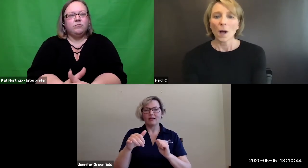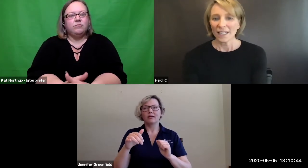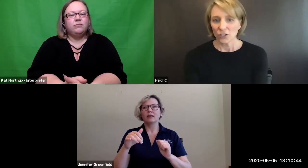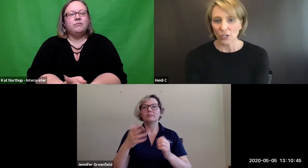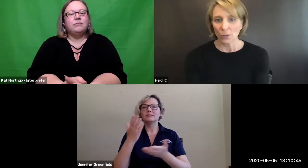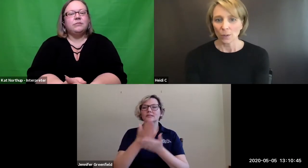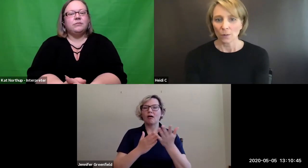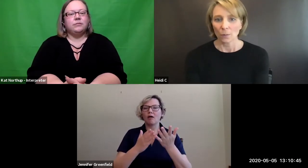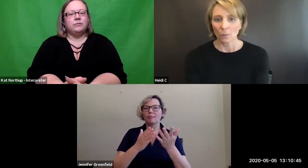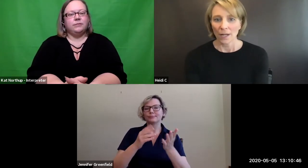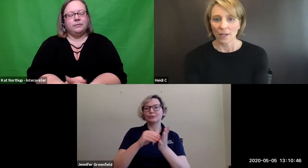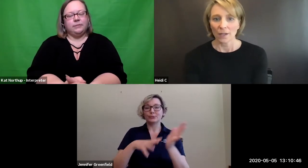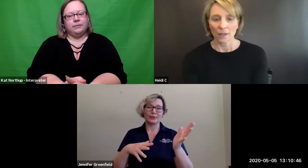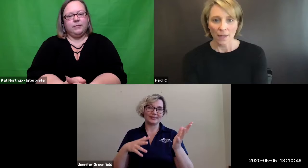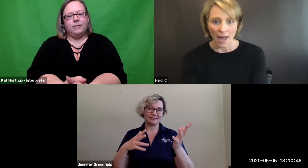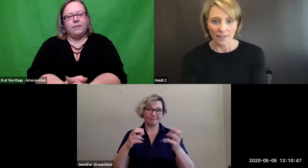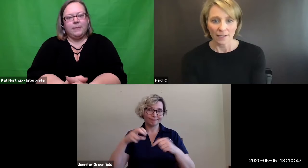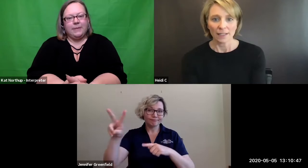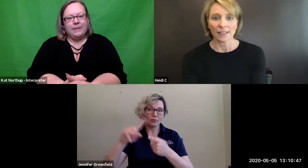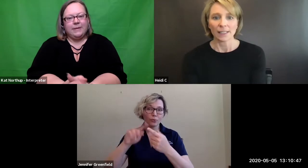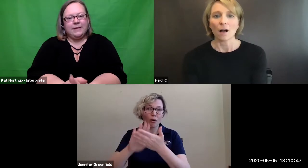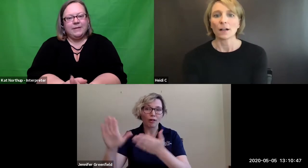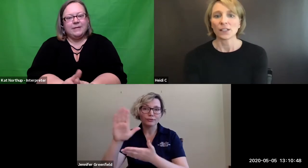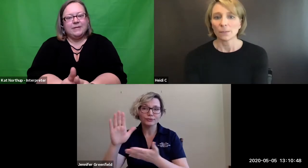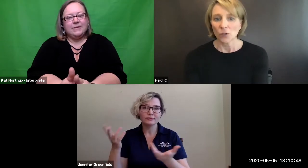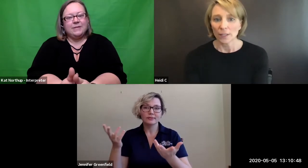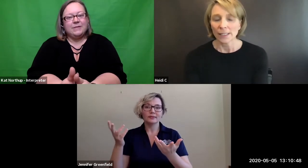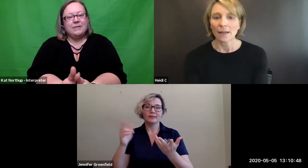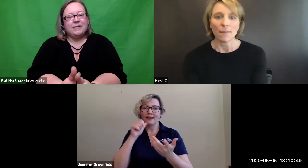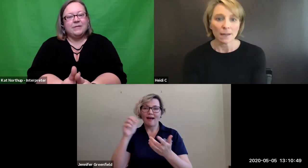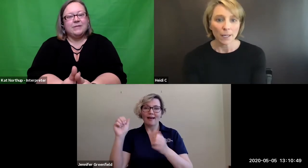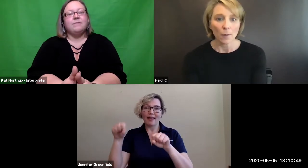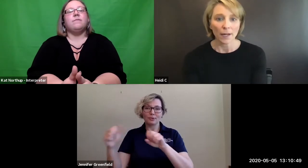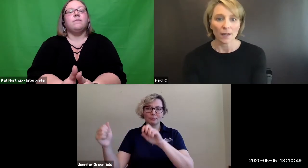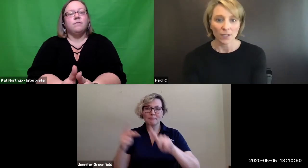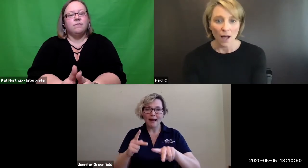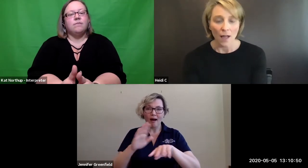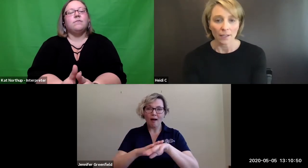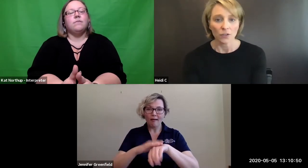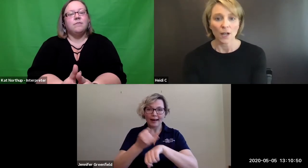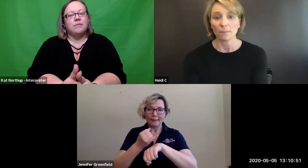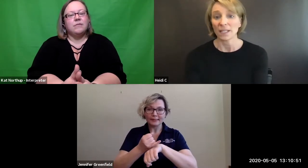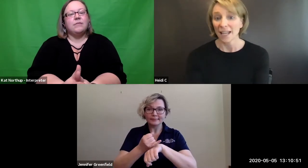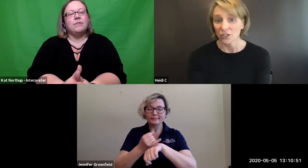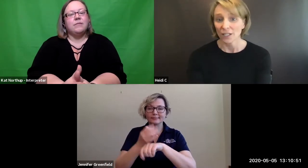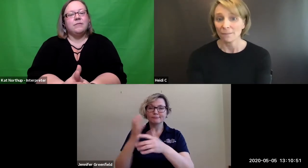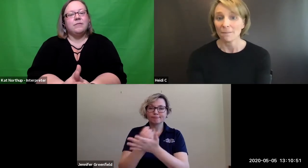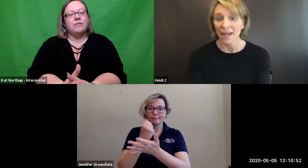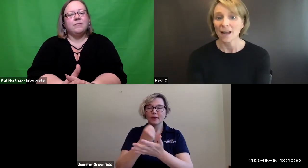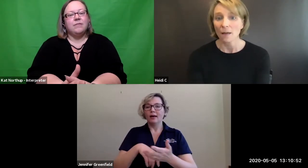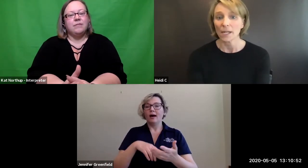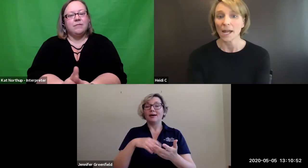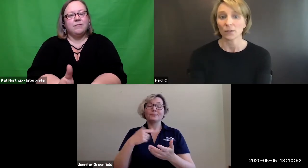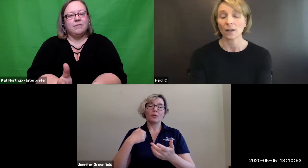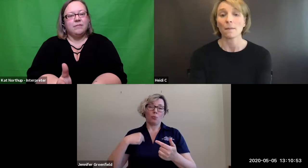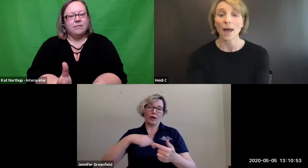The one issue with that is there are some students that may be going on to college and potentially may